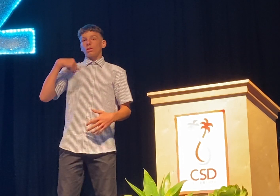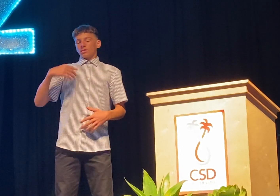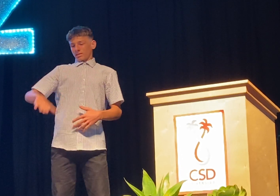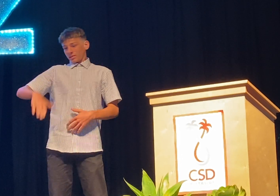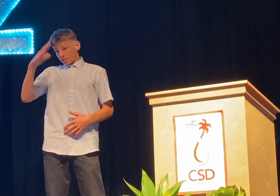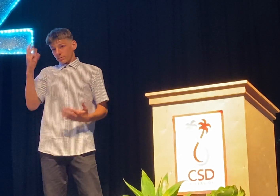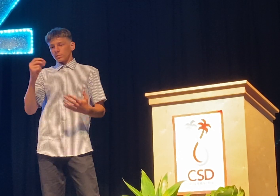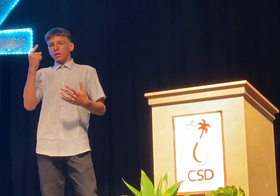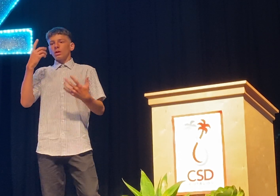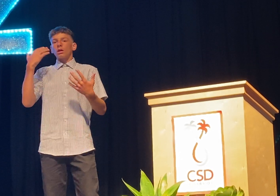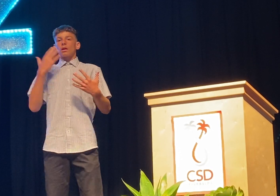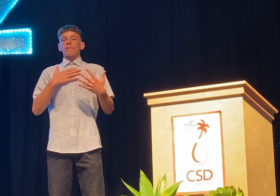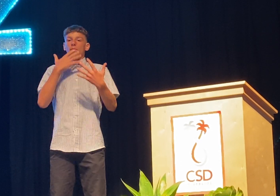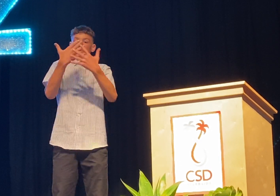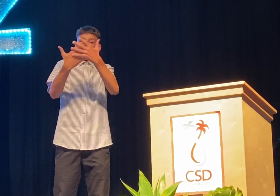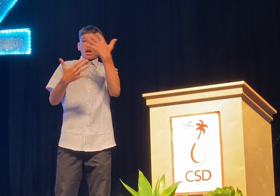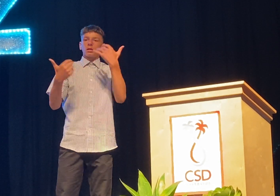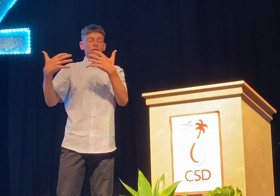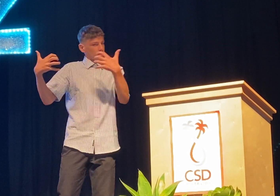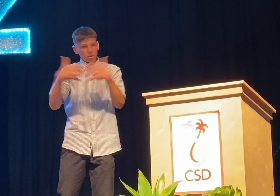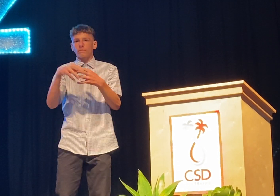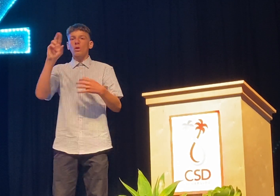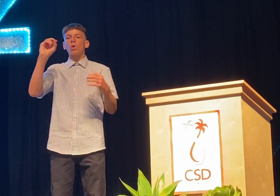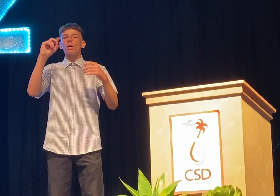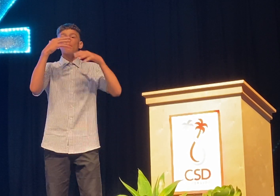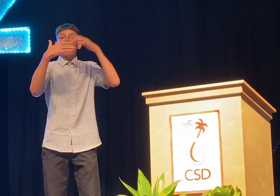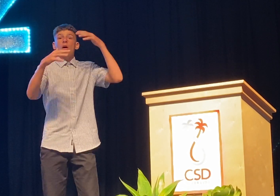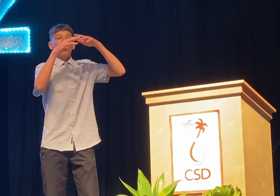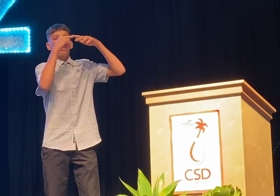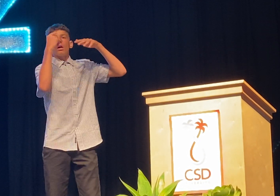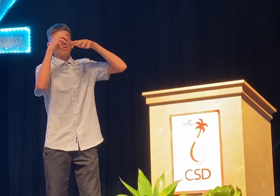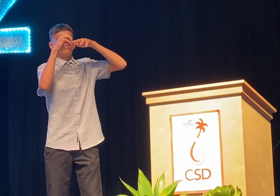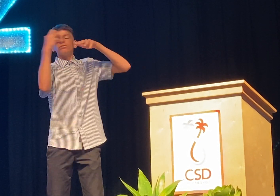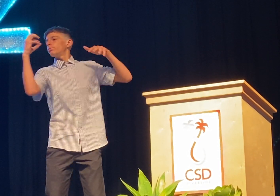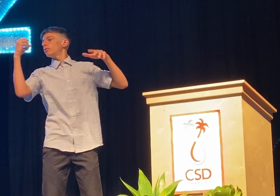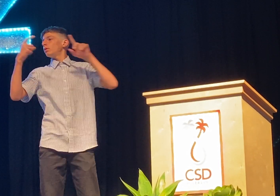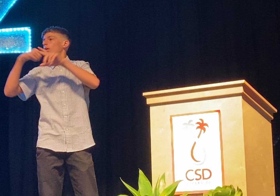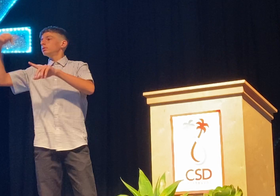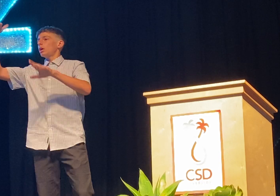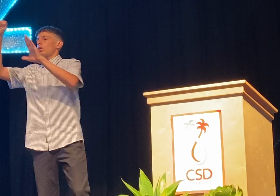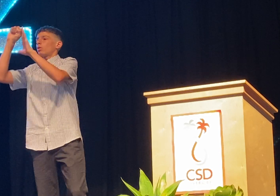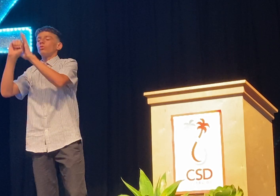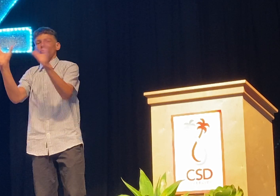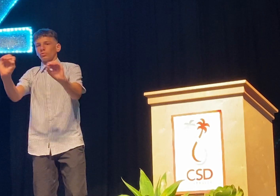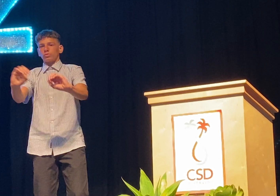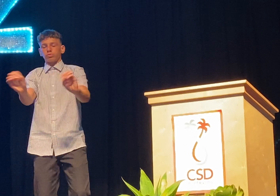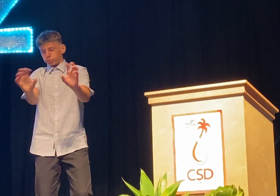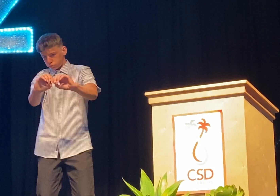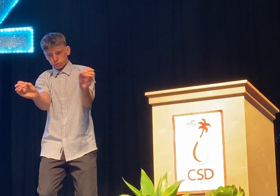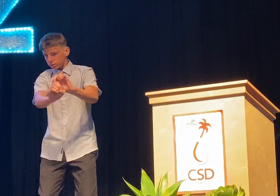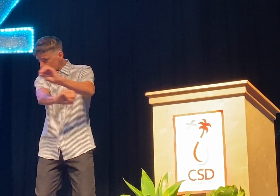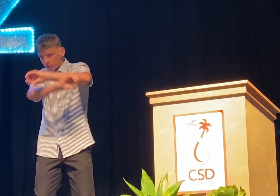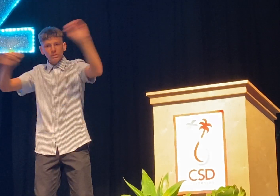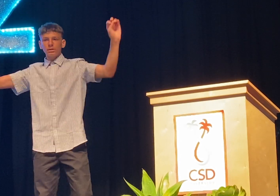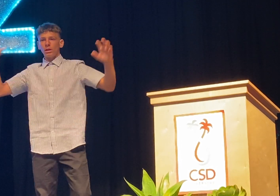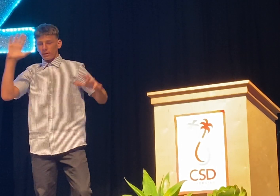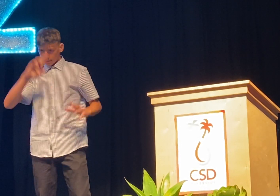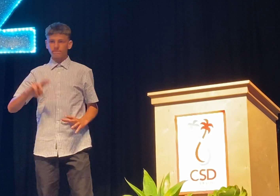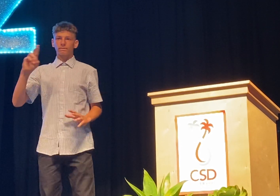I was actually born and raised here in Riverside. My blood runs deep here at CSDR. There's no other opportunity